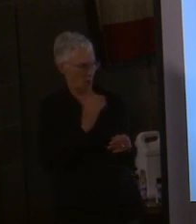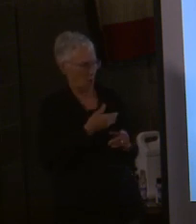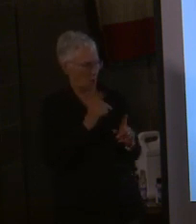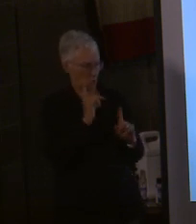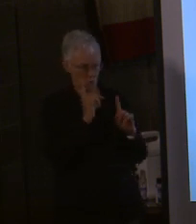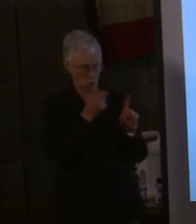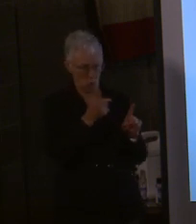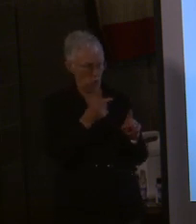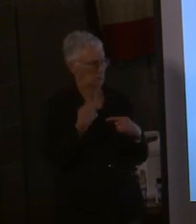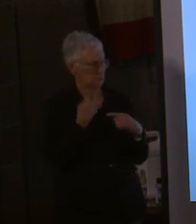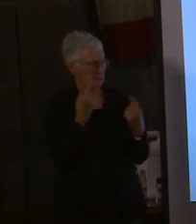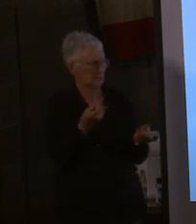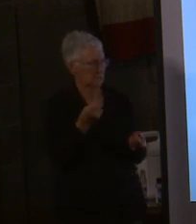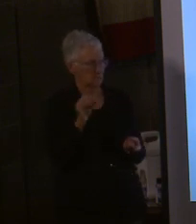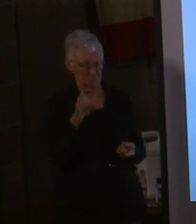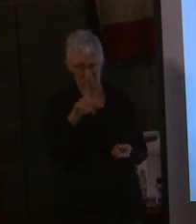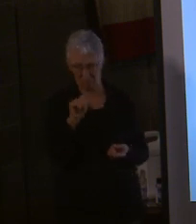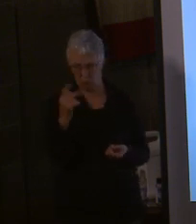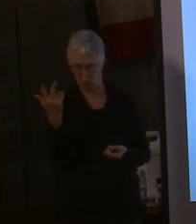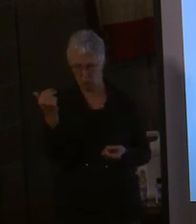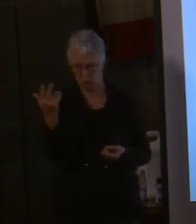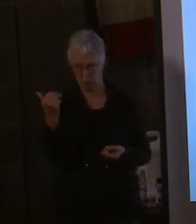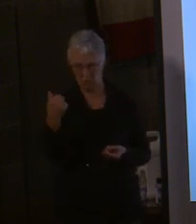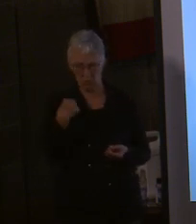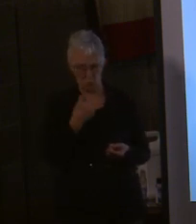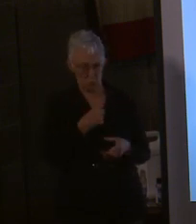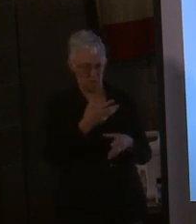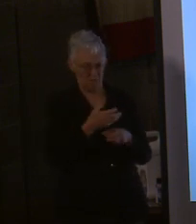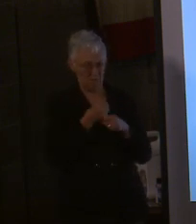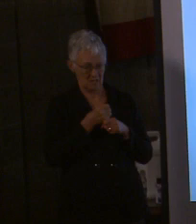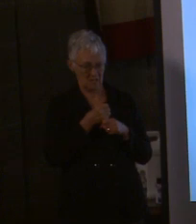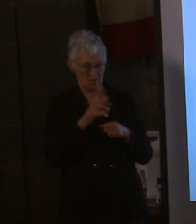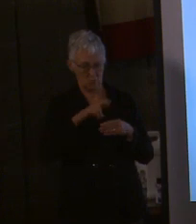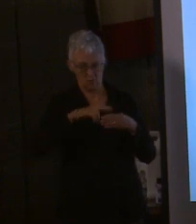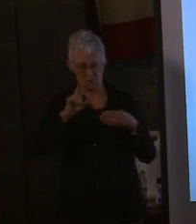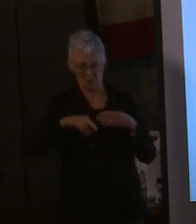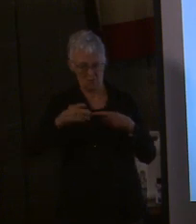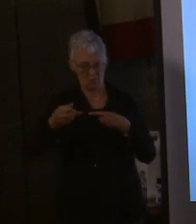the 13th of October, we've been getting them turned around in 48 hours.